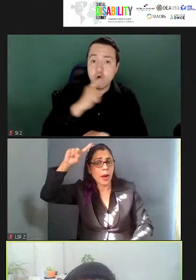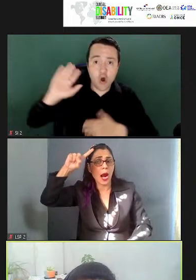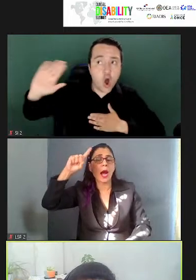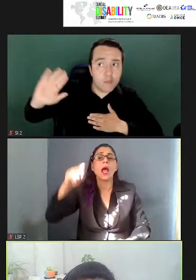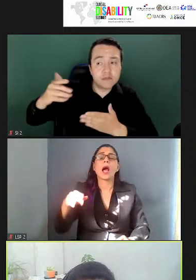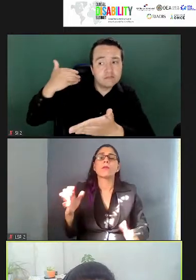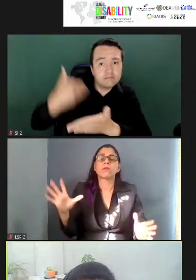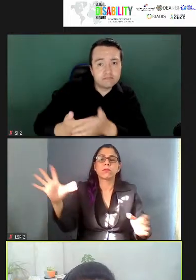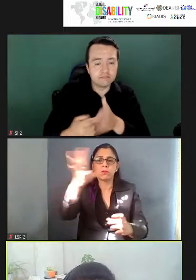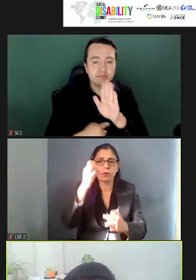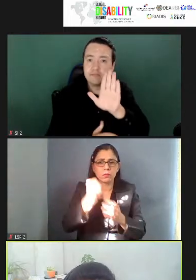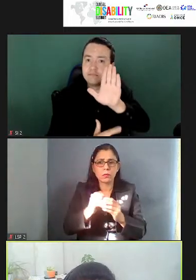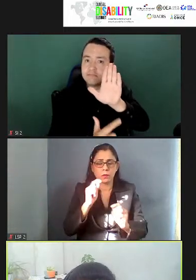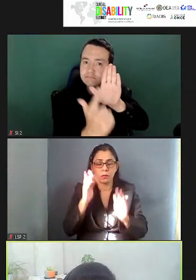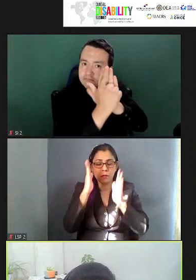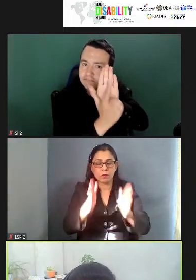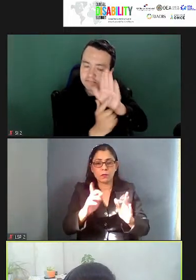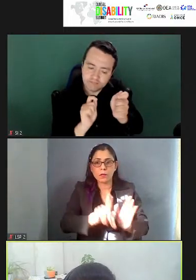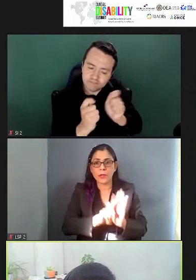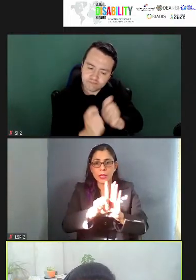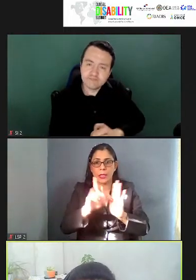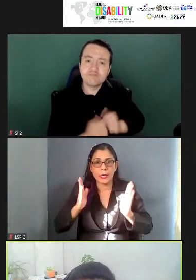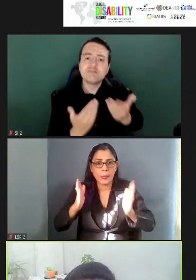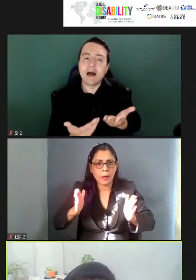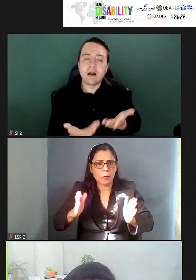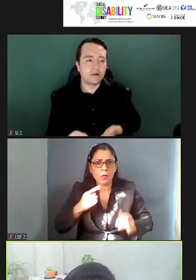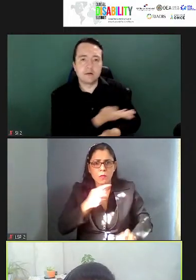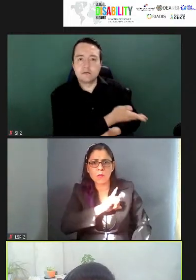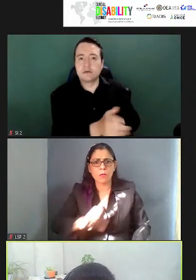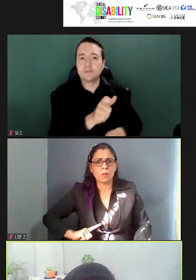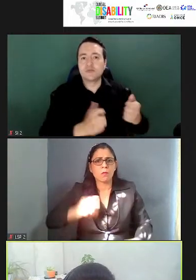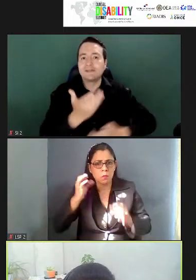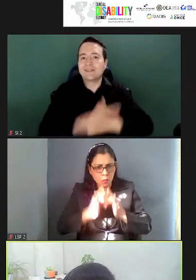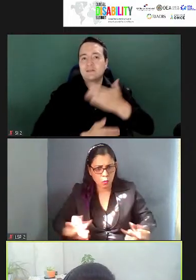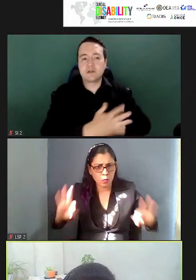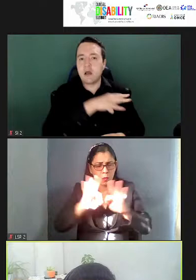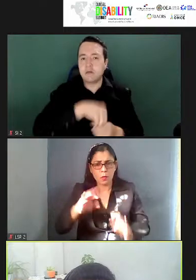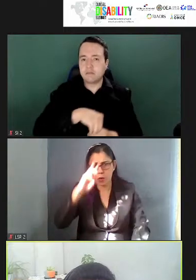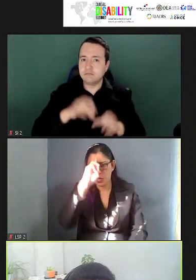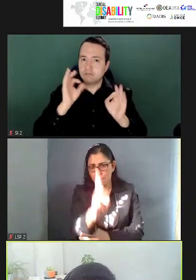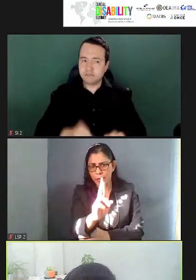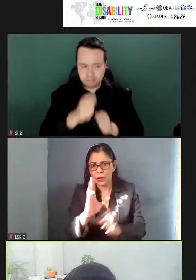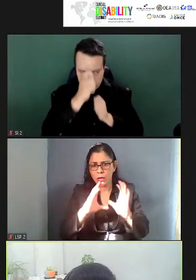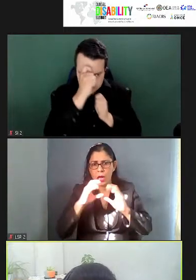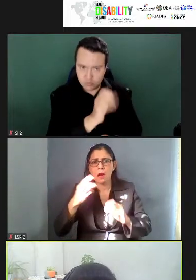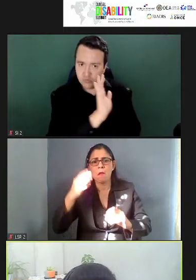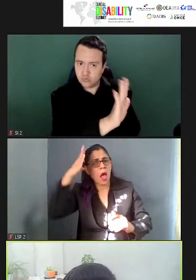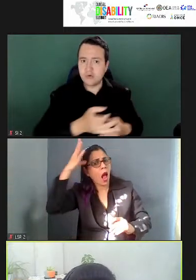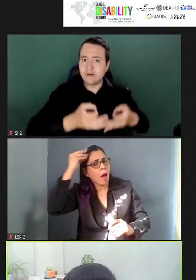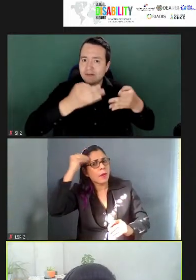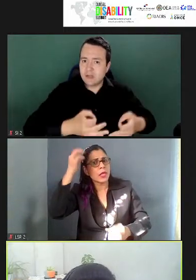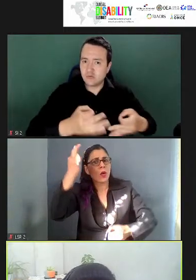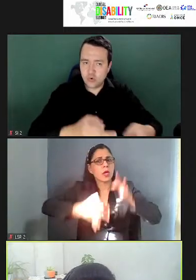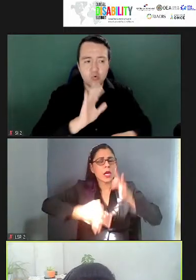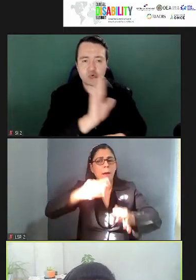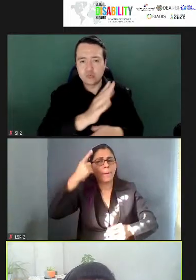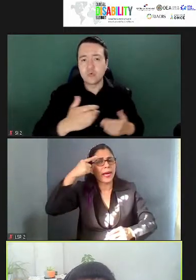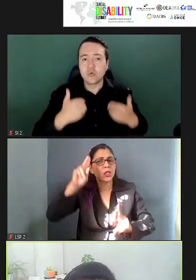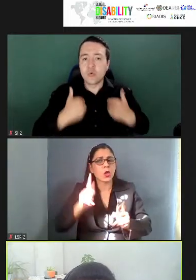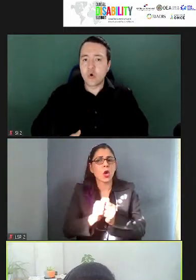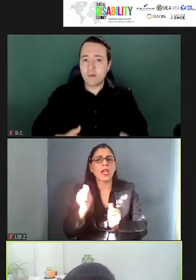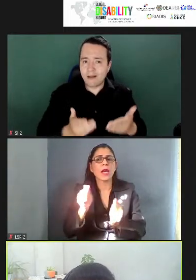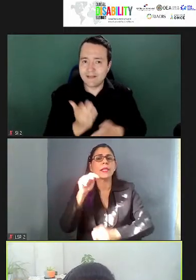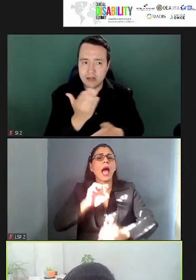ensure the legal capacity of persons with disabilities to move forward in the respect of the standards of